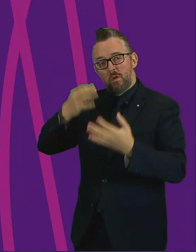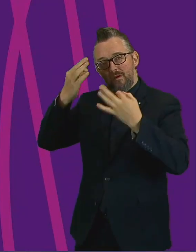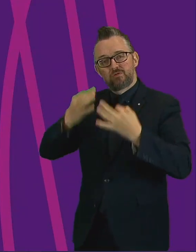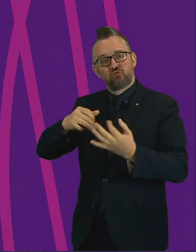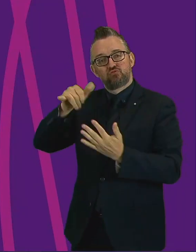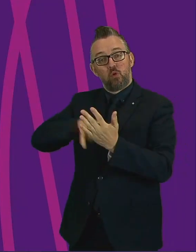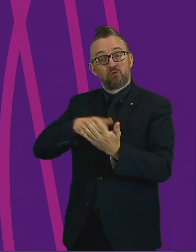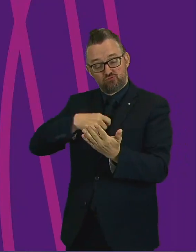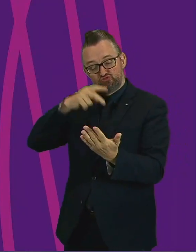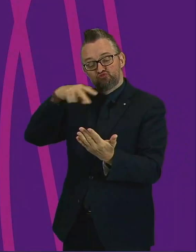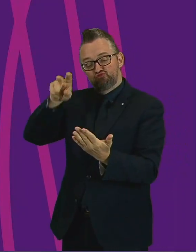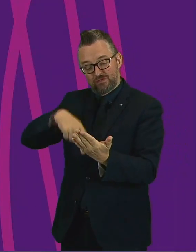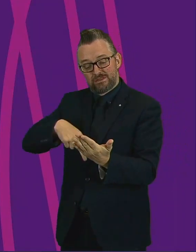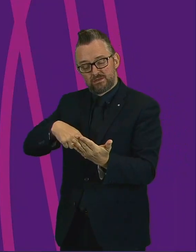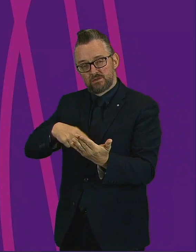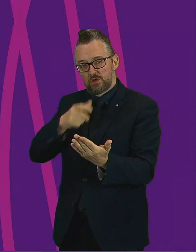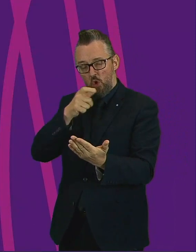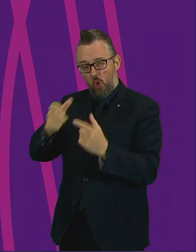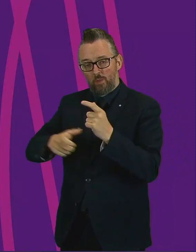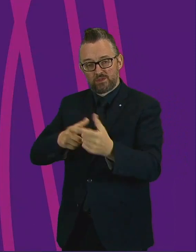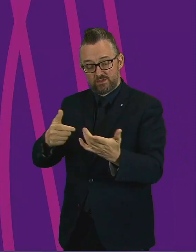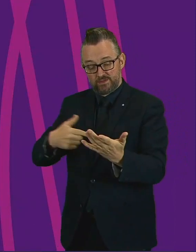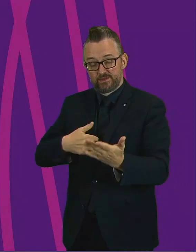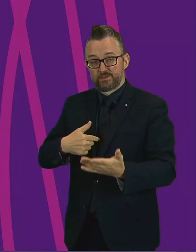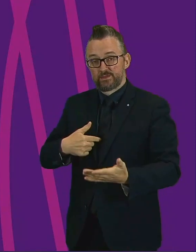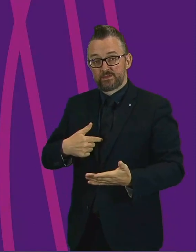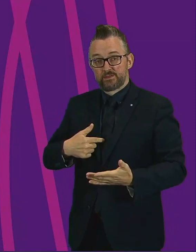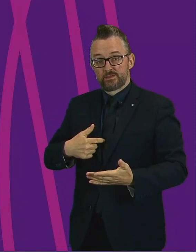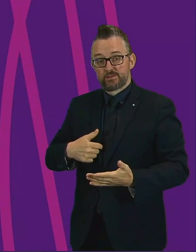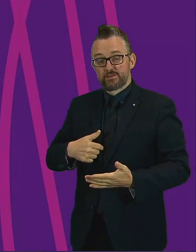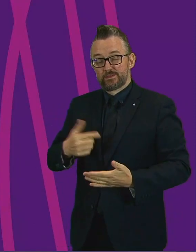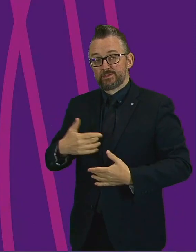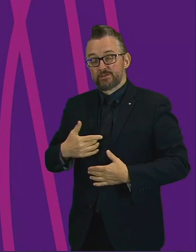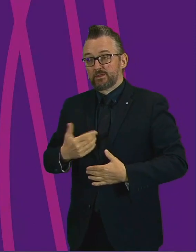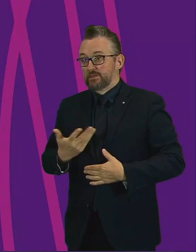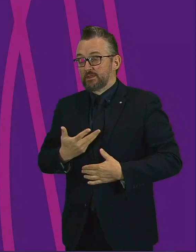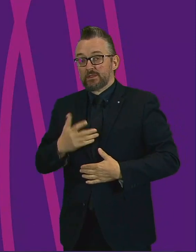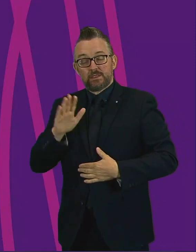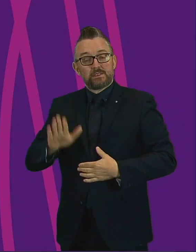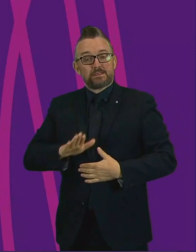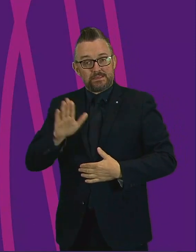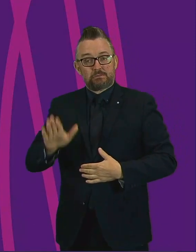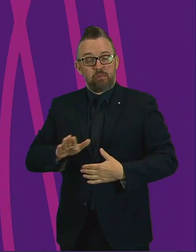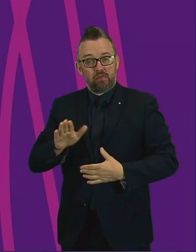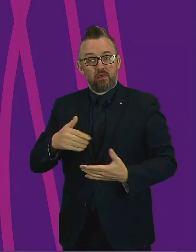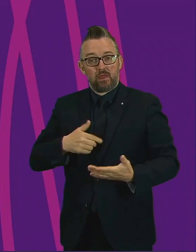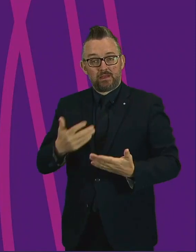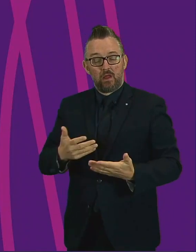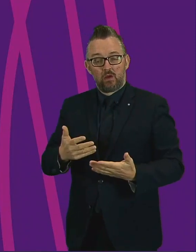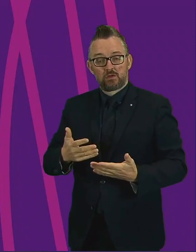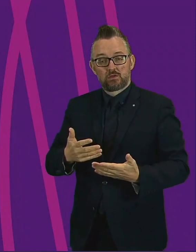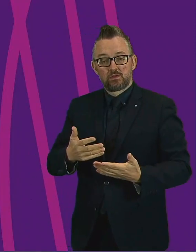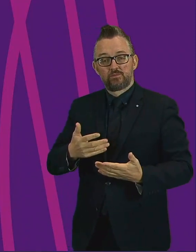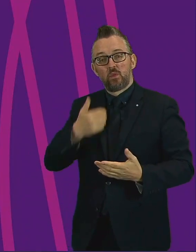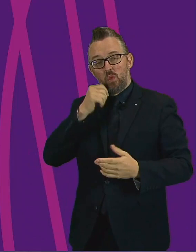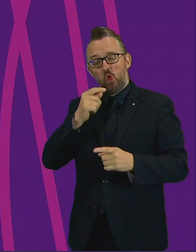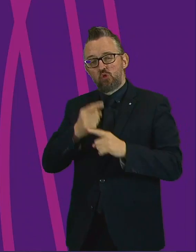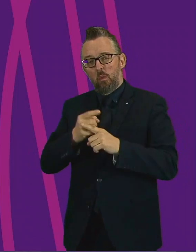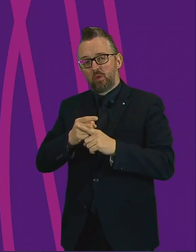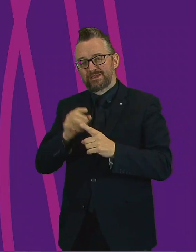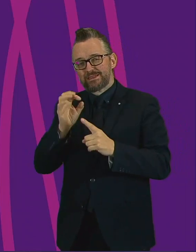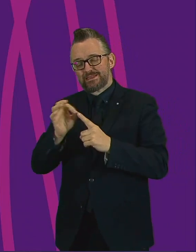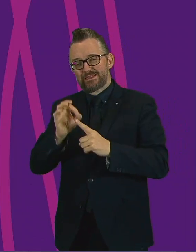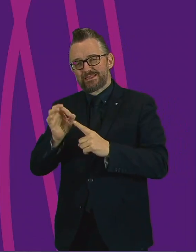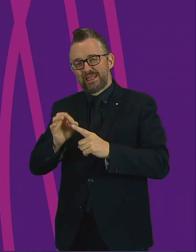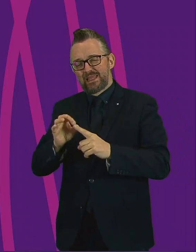comments that were made. I've got huge sympathy with this, and I think without, at this stage, for reasons I'll talk about, going into all of the detail of